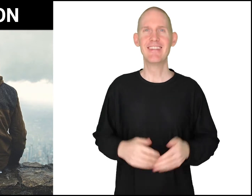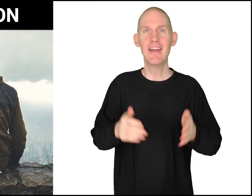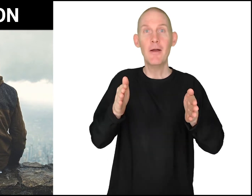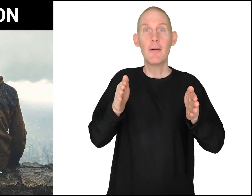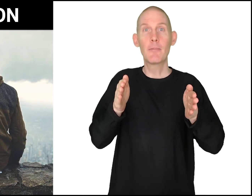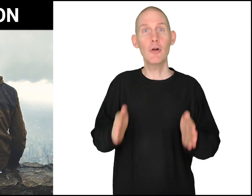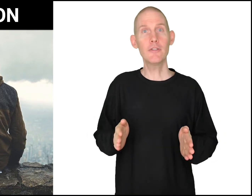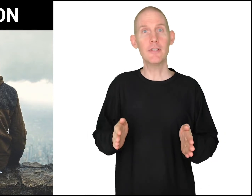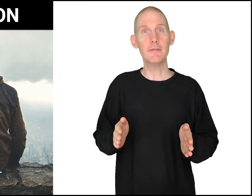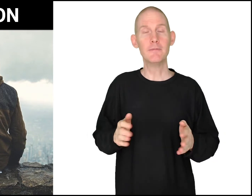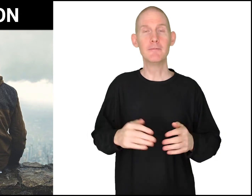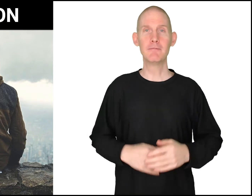person,